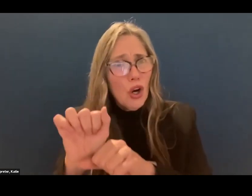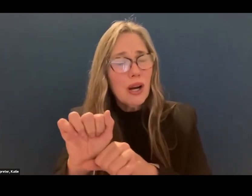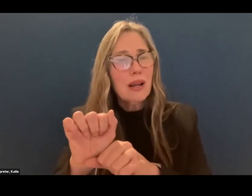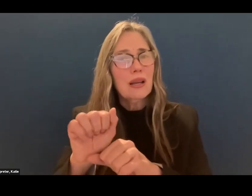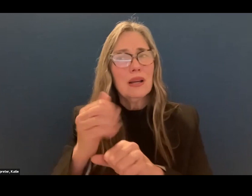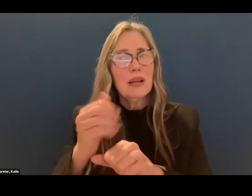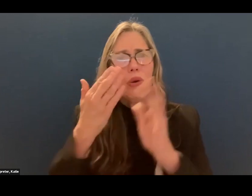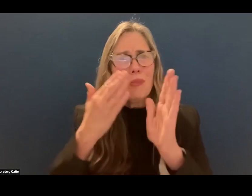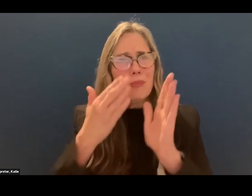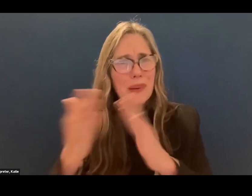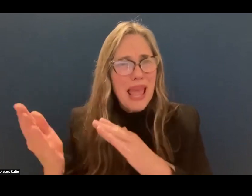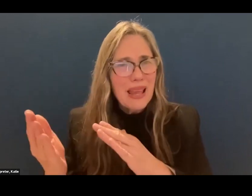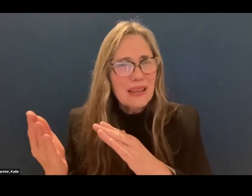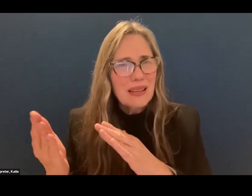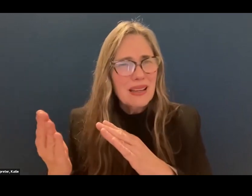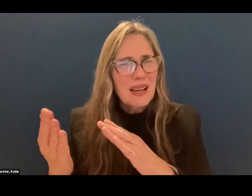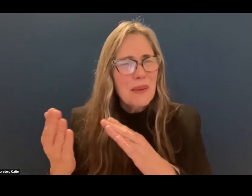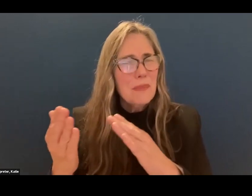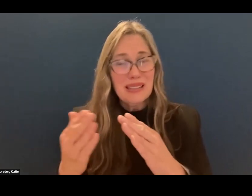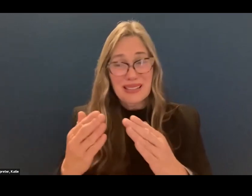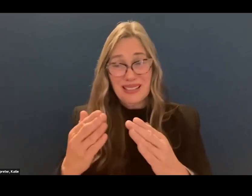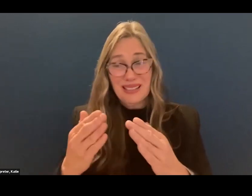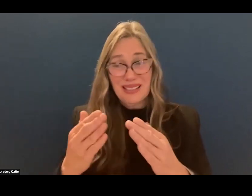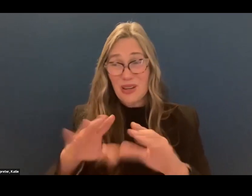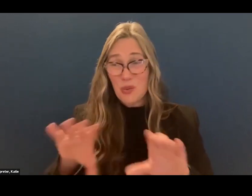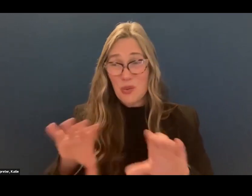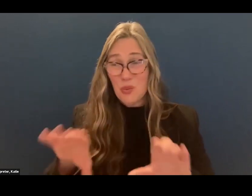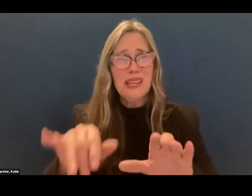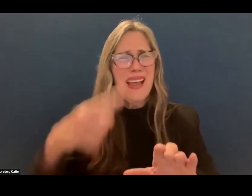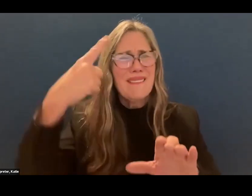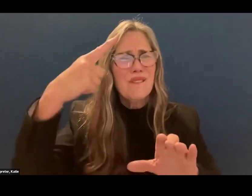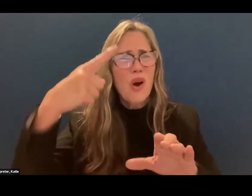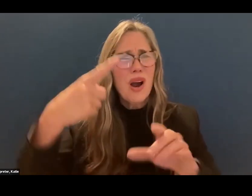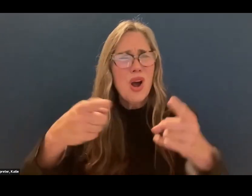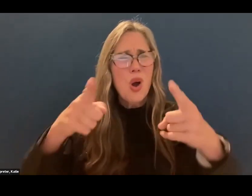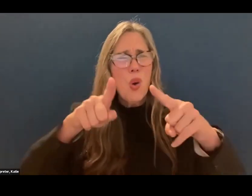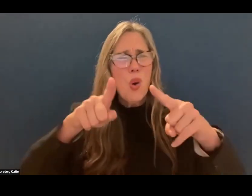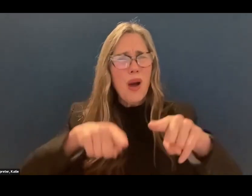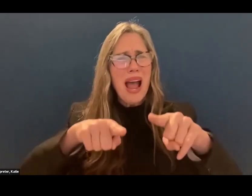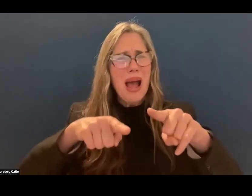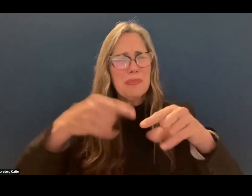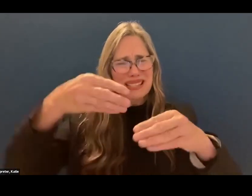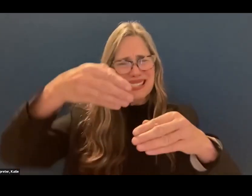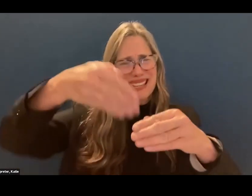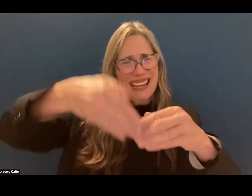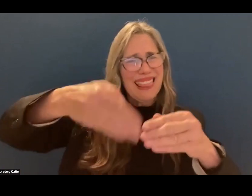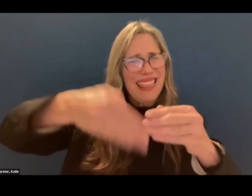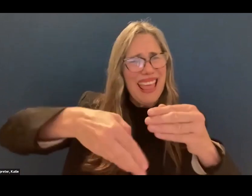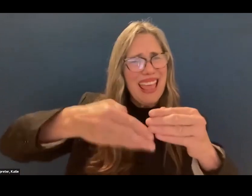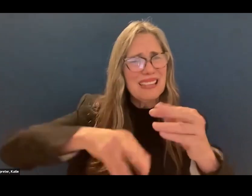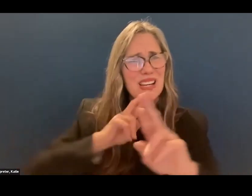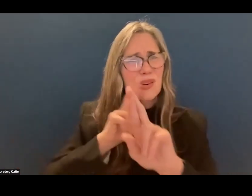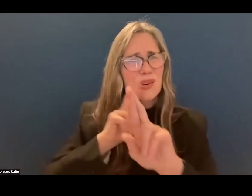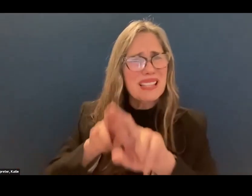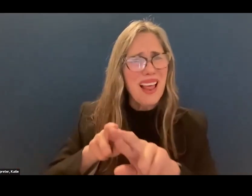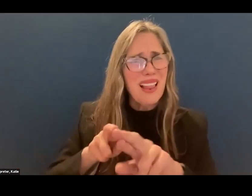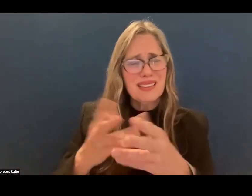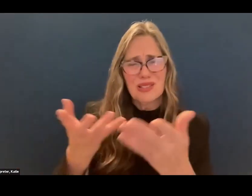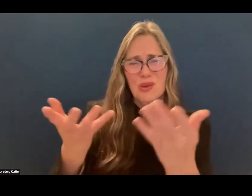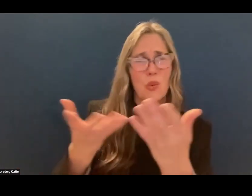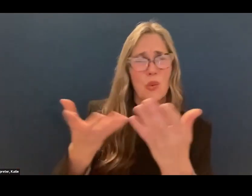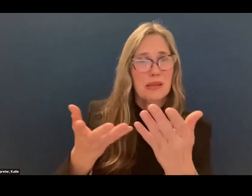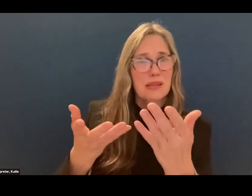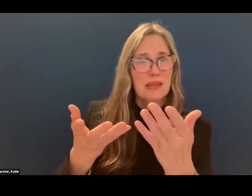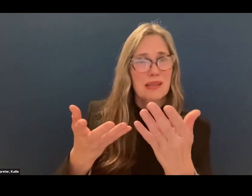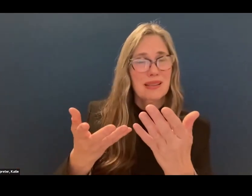and I think sometimes in too humble of a manner, I think we need to talk about some of the work that we're doing